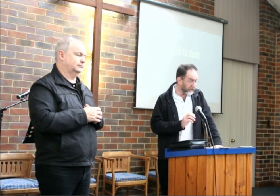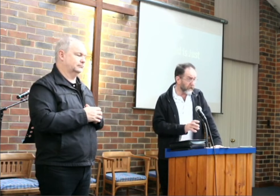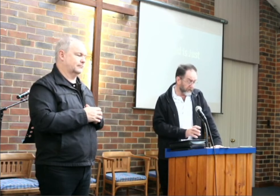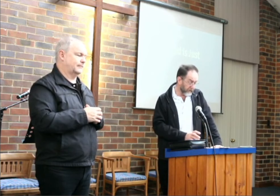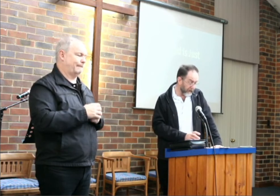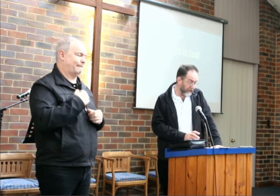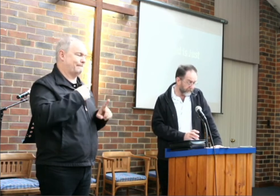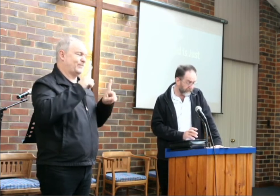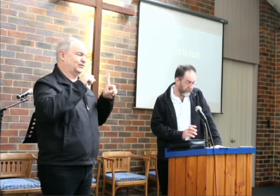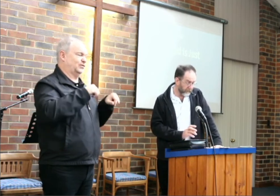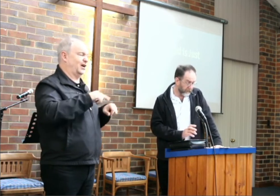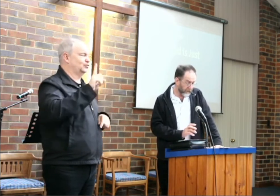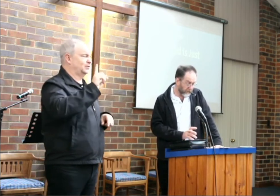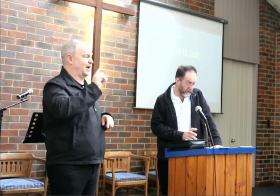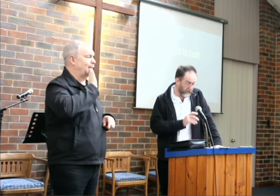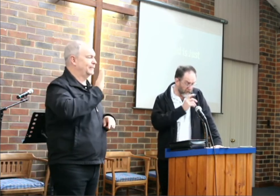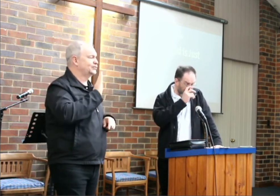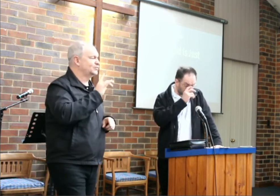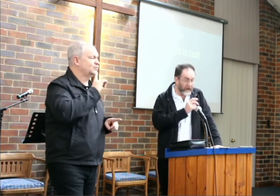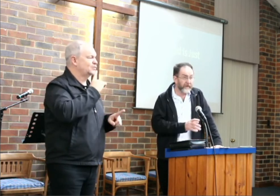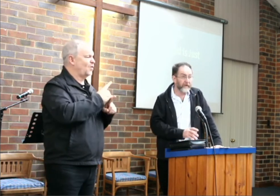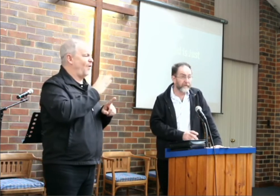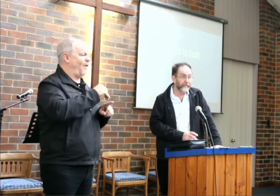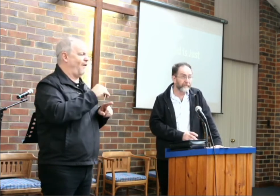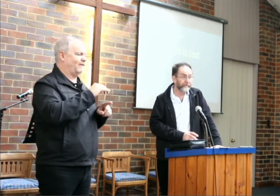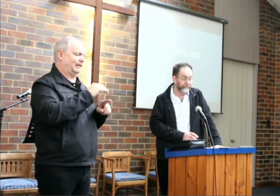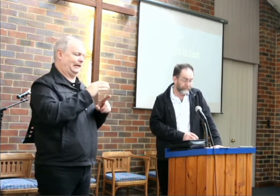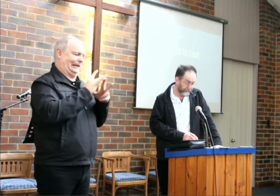I started off today telling you about